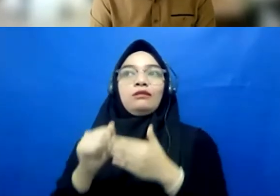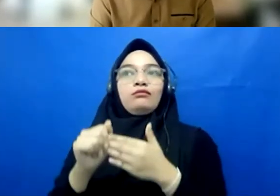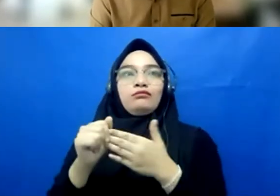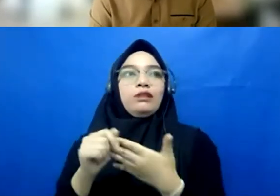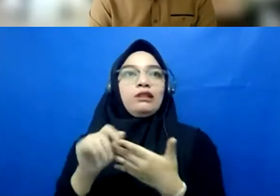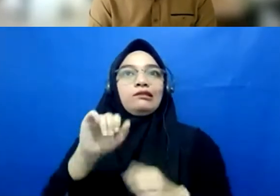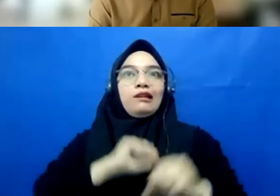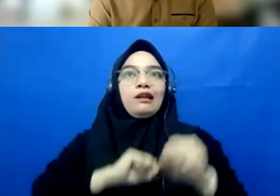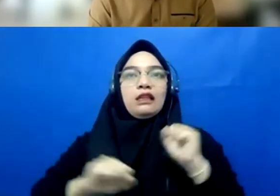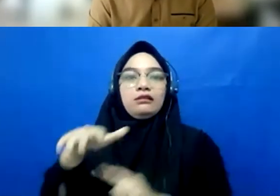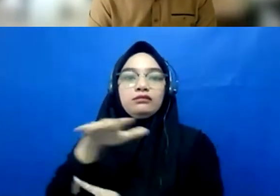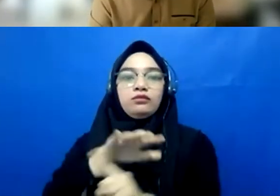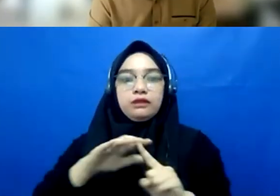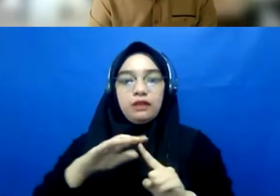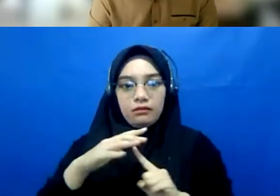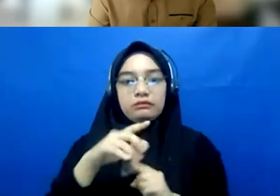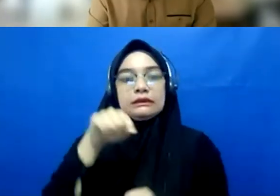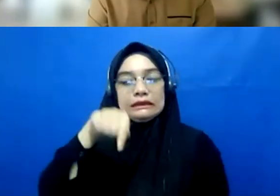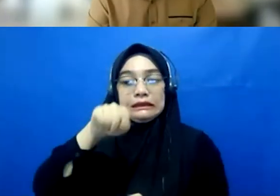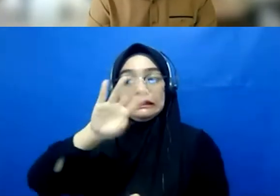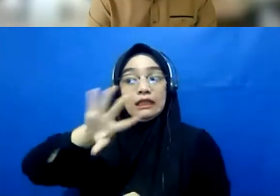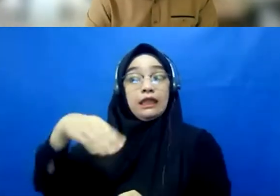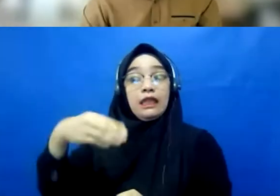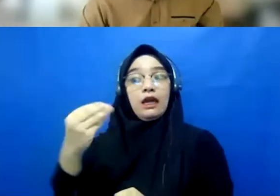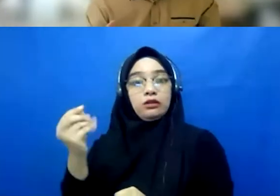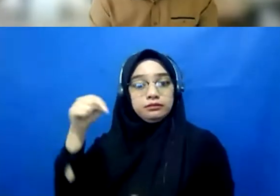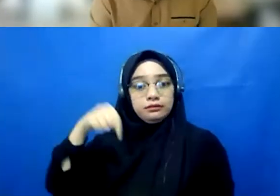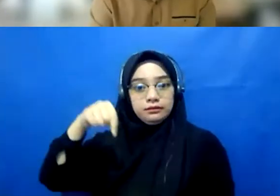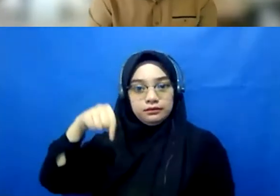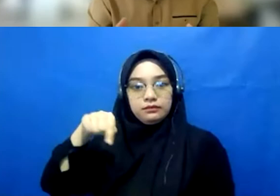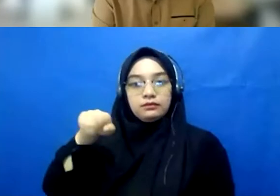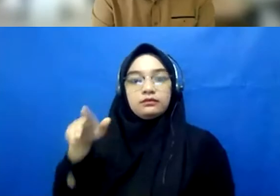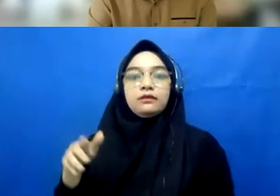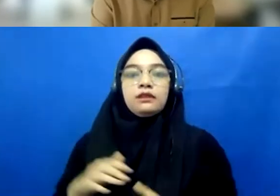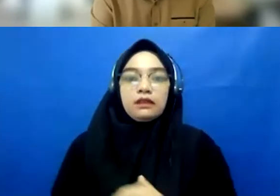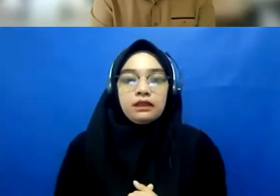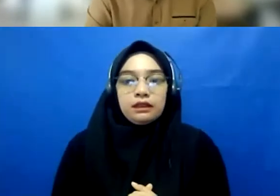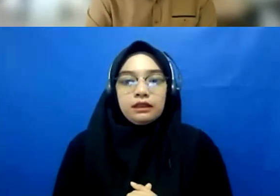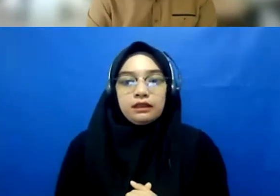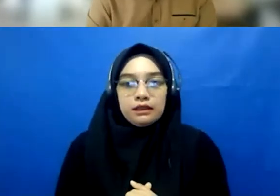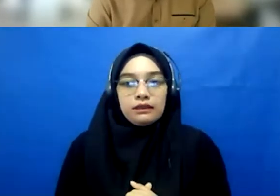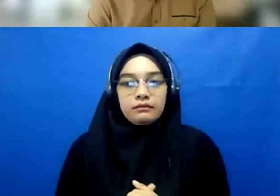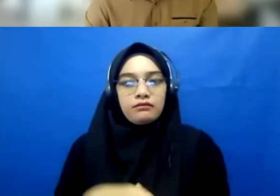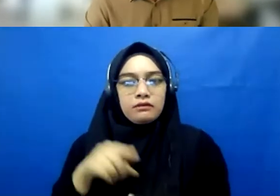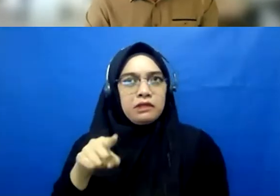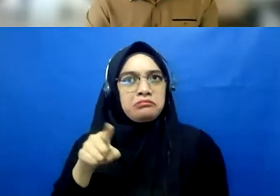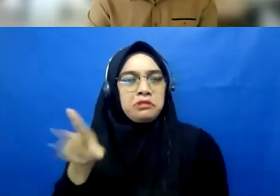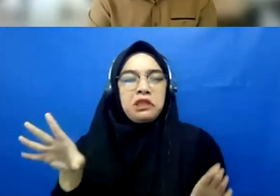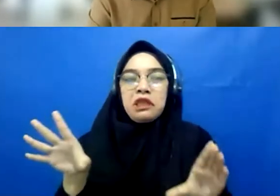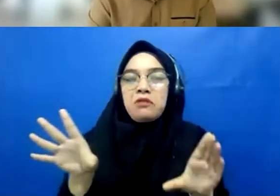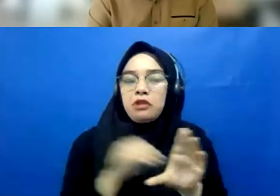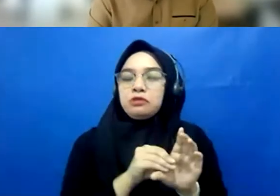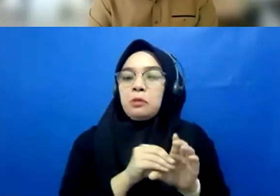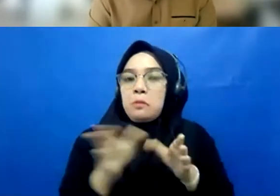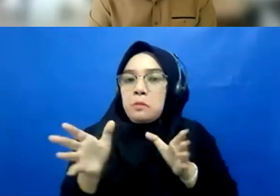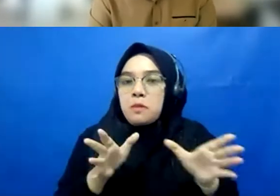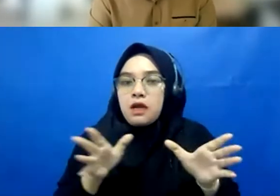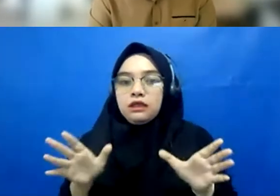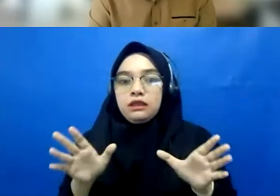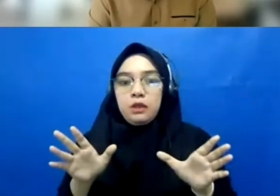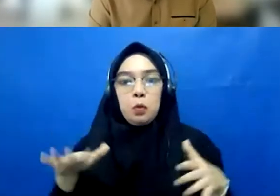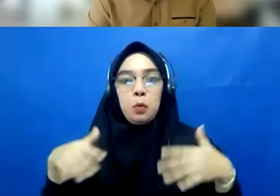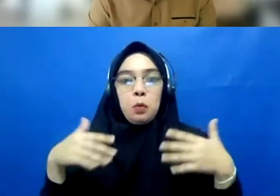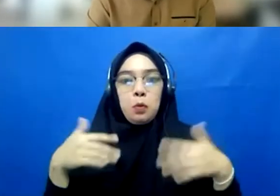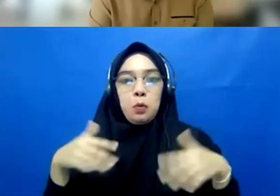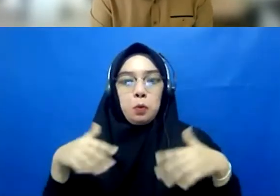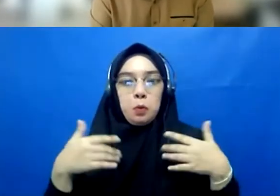And this year, you know, so every year she has been, you know, been part of something that has really just been great. This